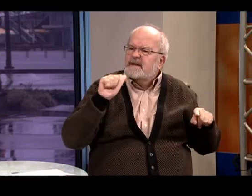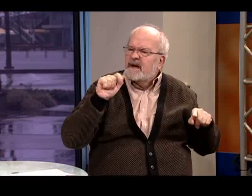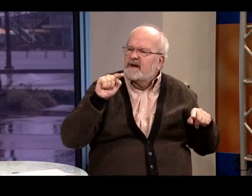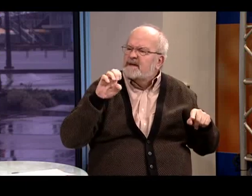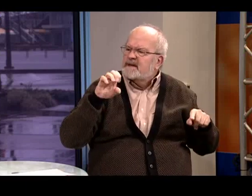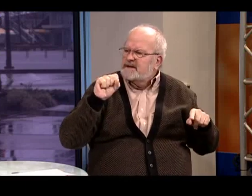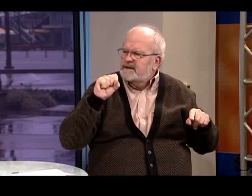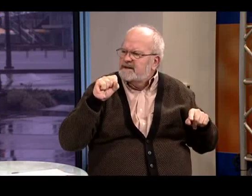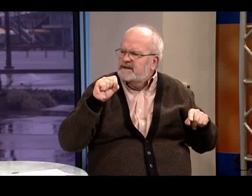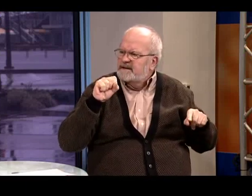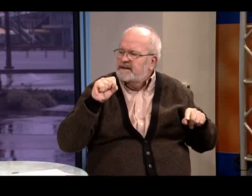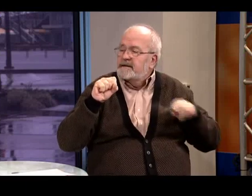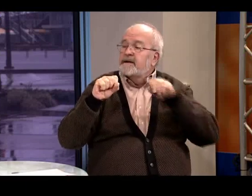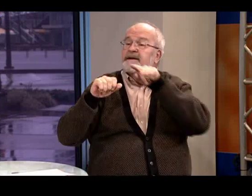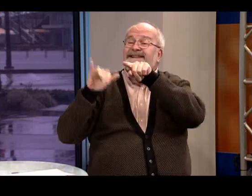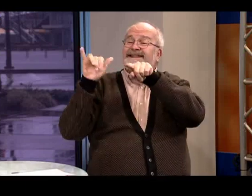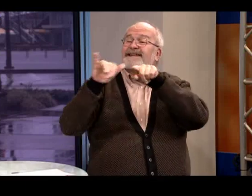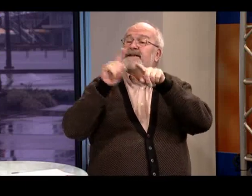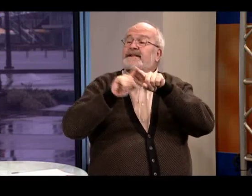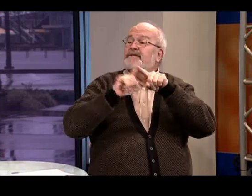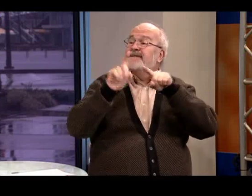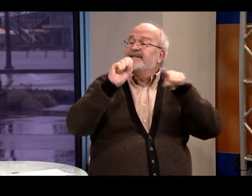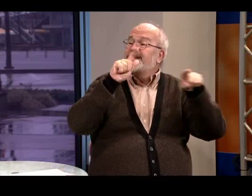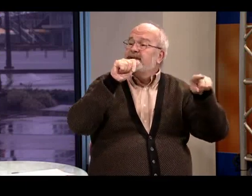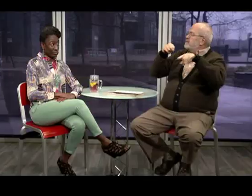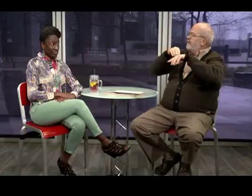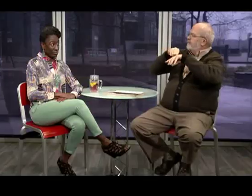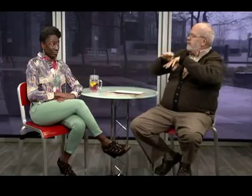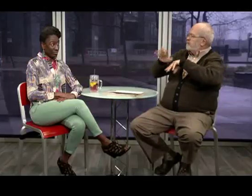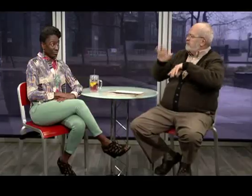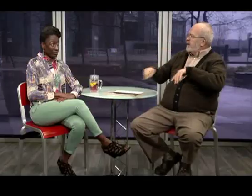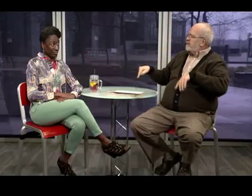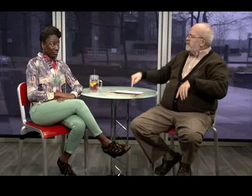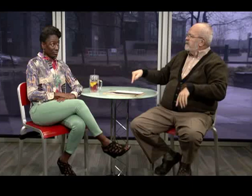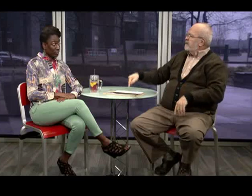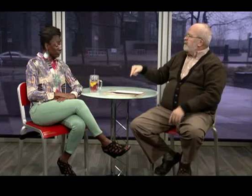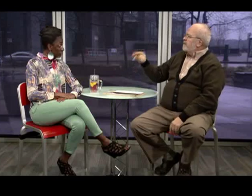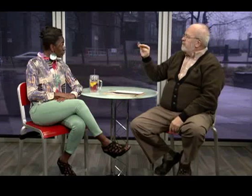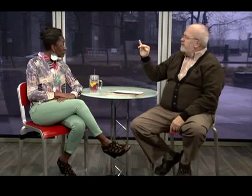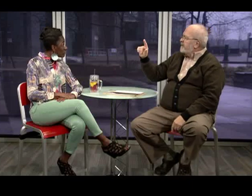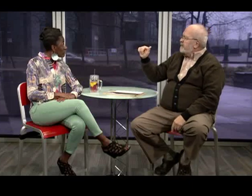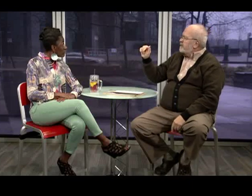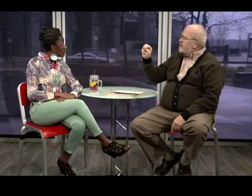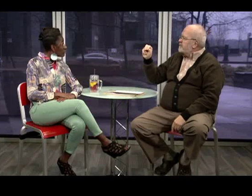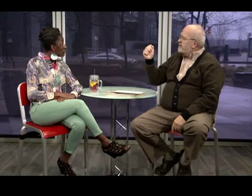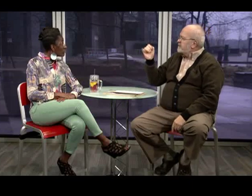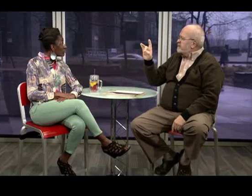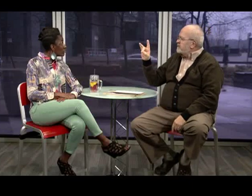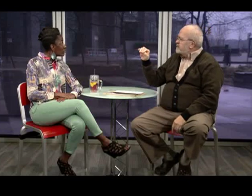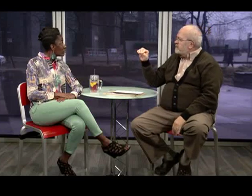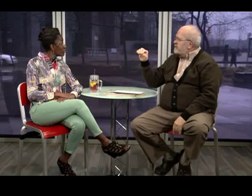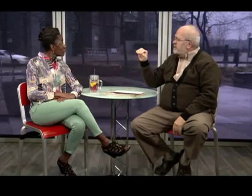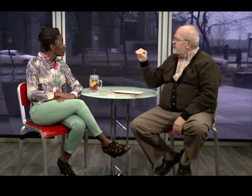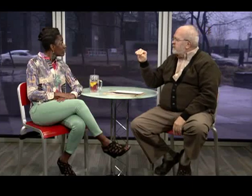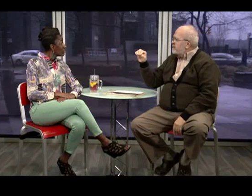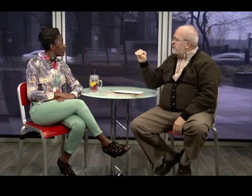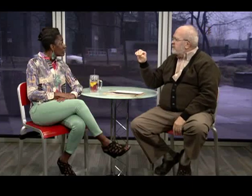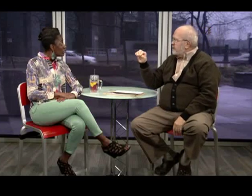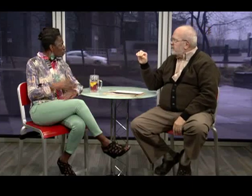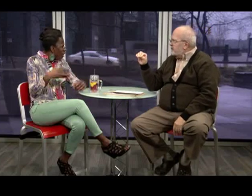required by the various states to be a teacher. And of course, those state regulations were influenced